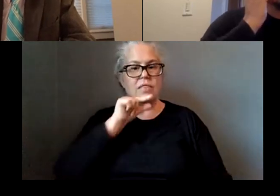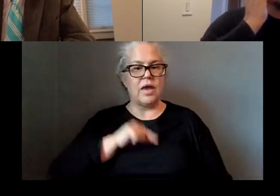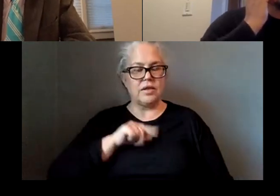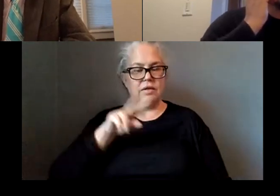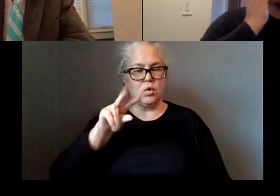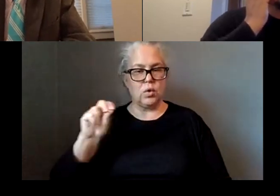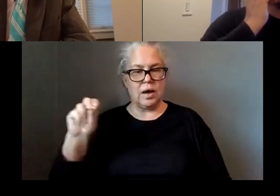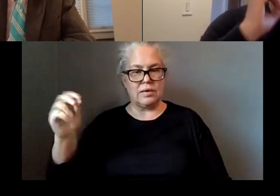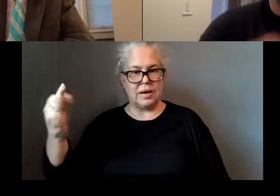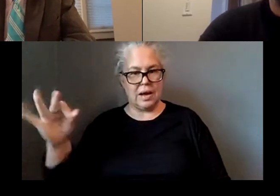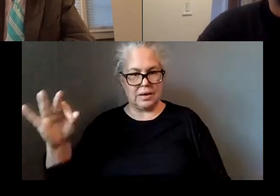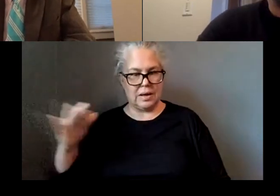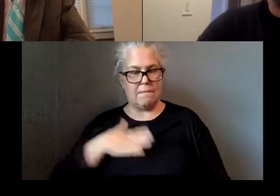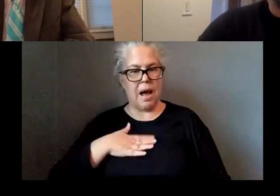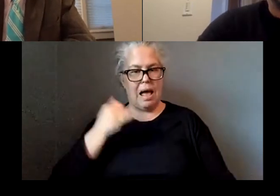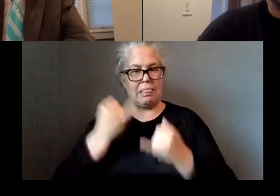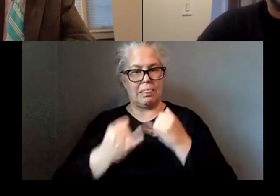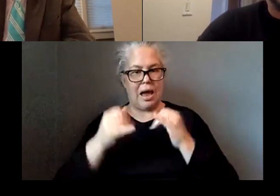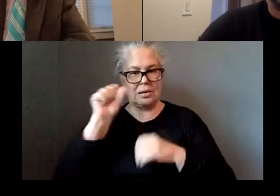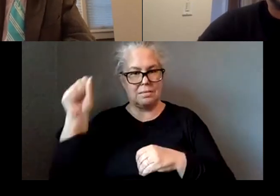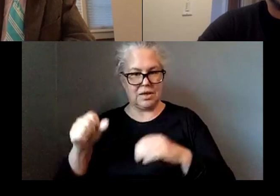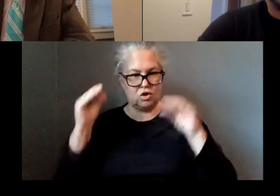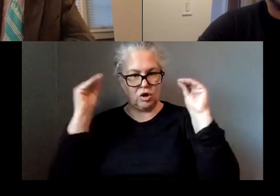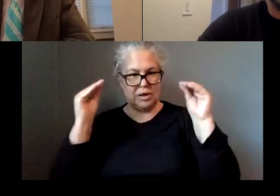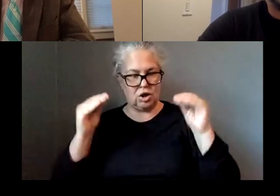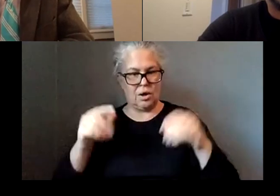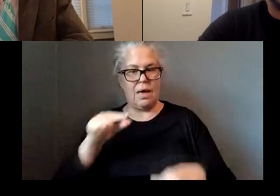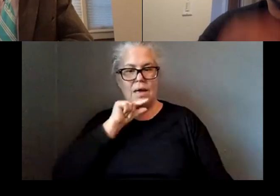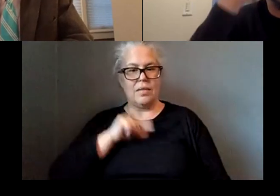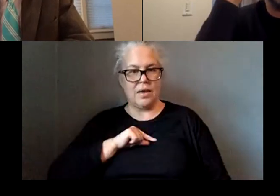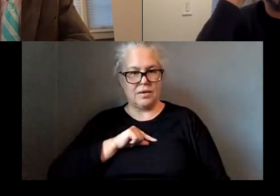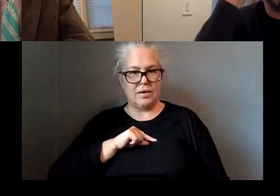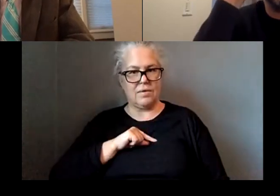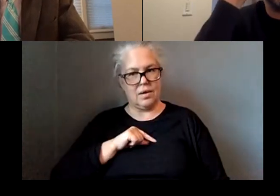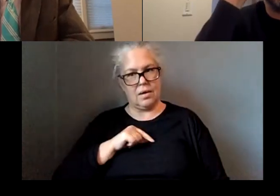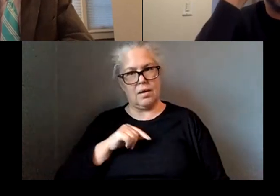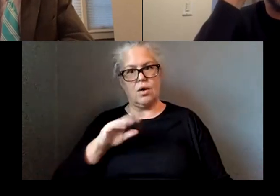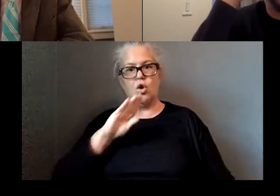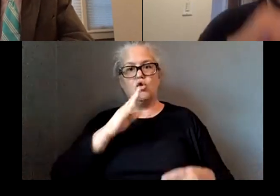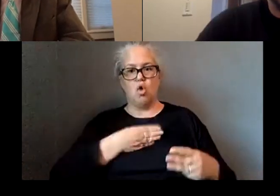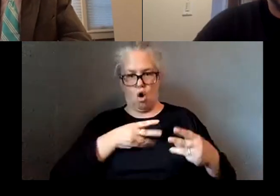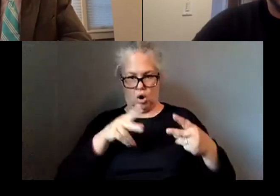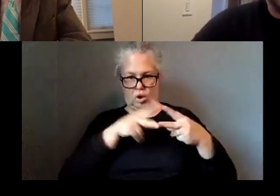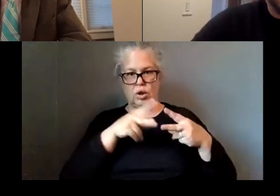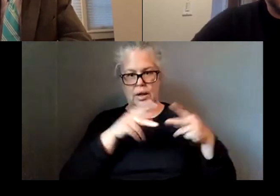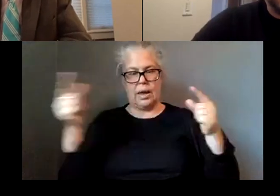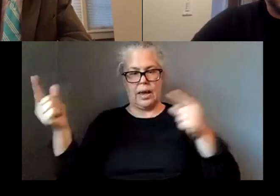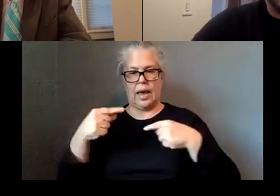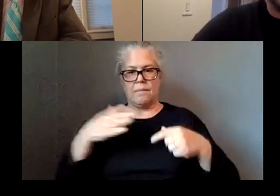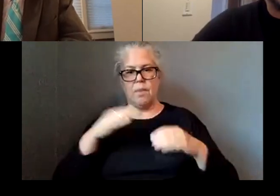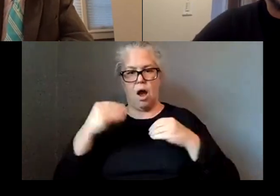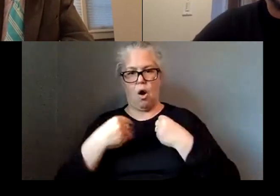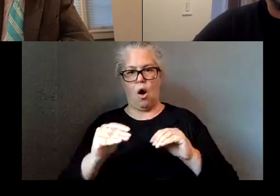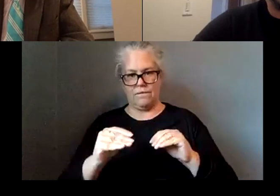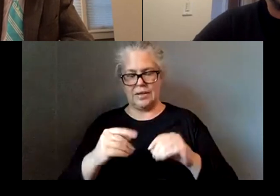last semester I was teaching, at Thanksgiving, Erin and Courtney, again, with their husbands, came to my office and said, "We're going to help you clean